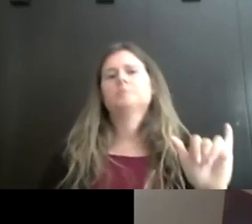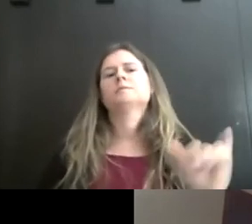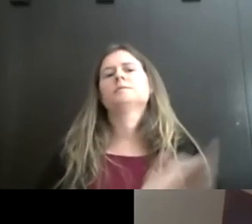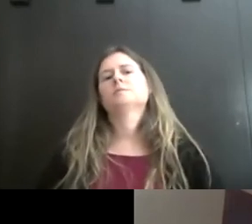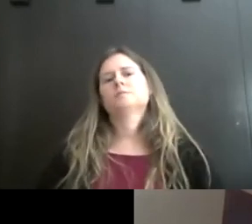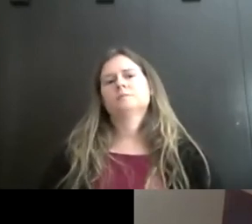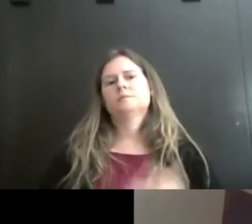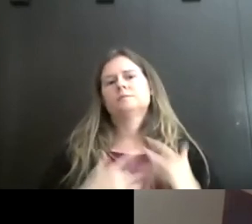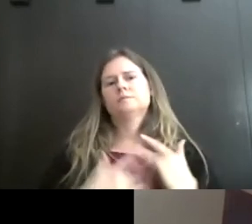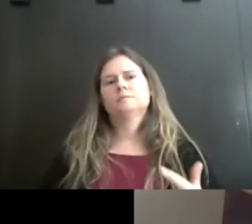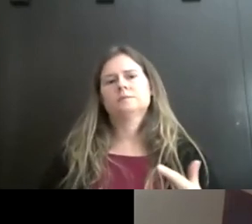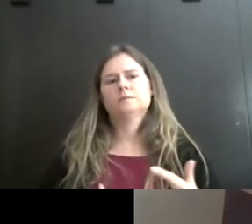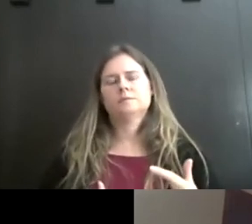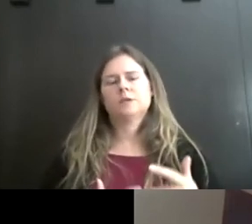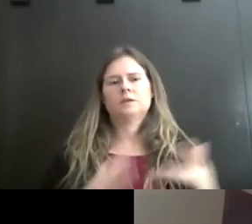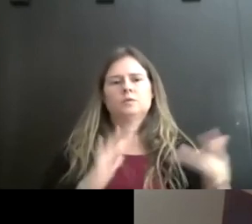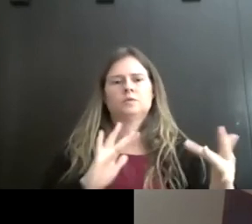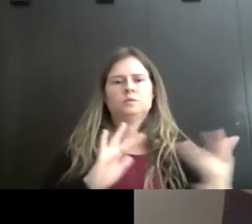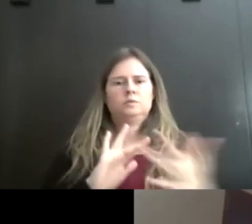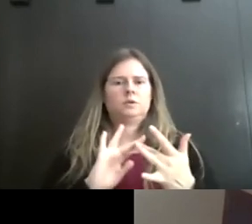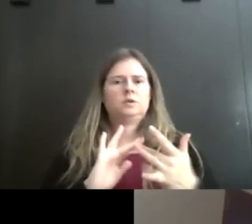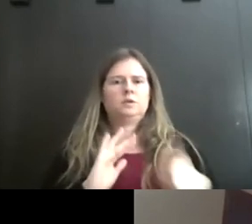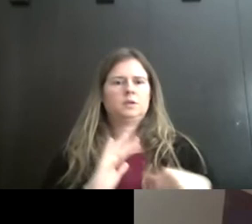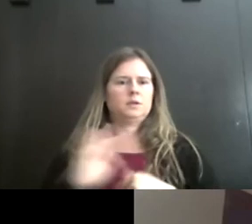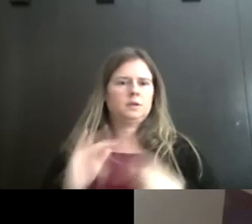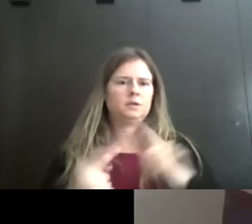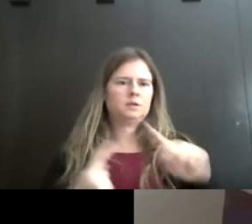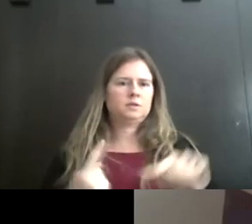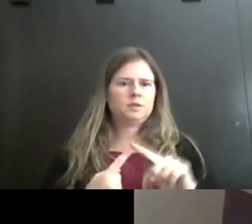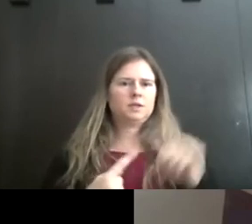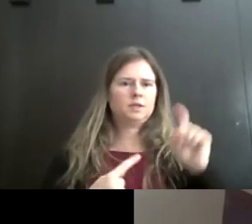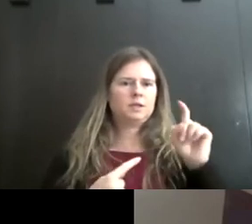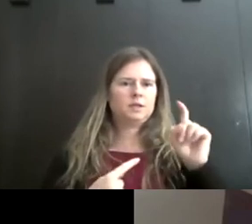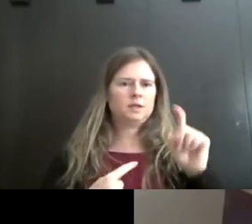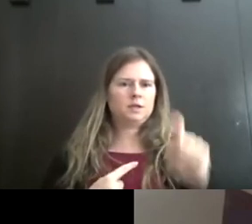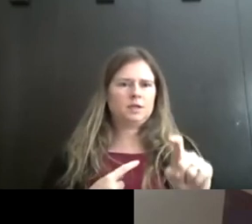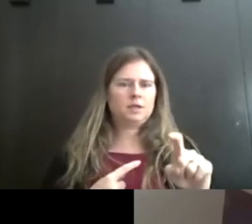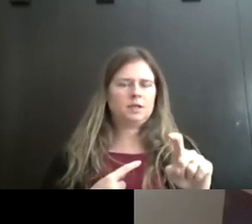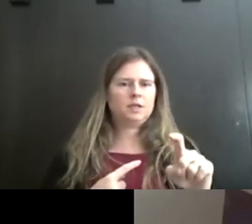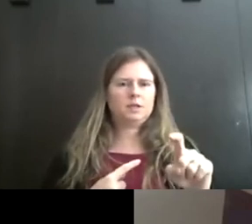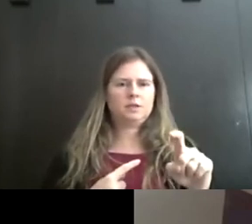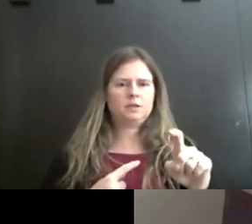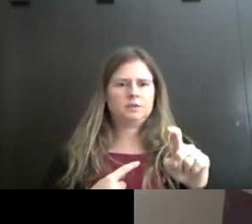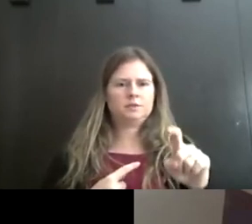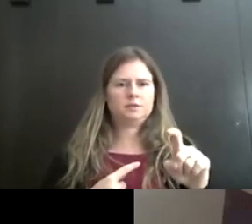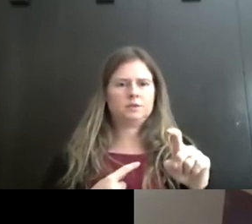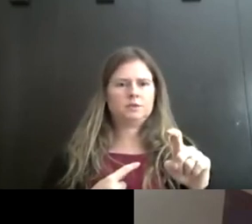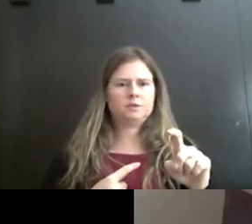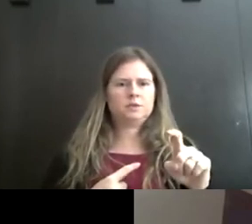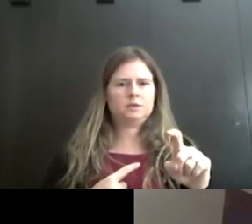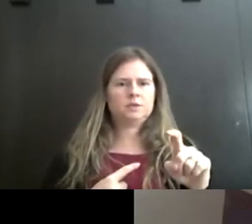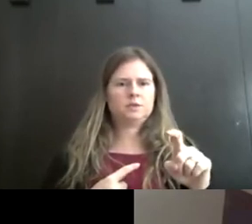usually only reach out to us when they need to trap someone out in front of the